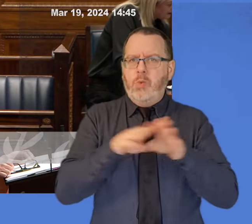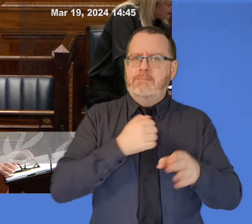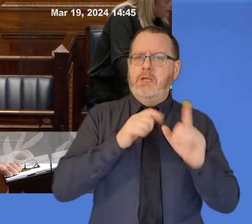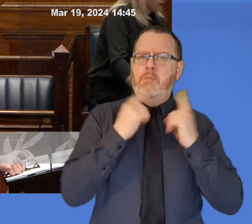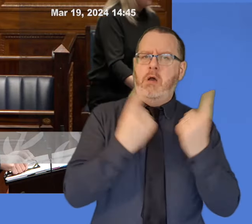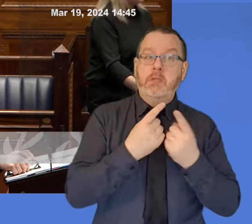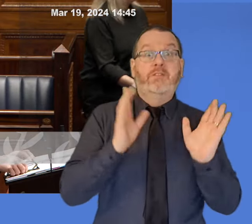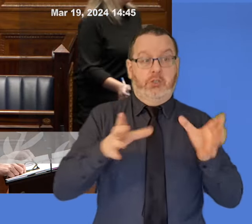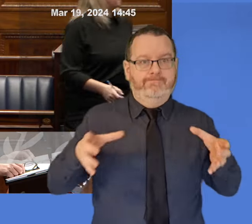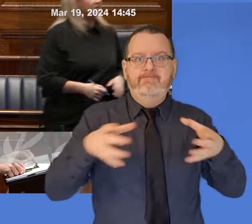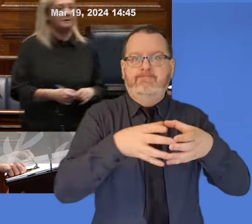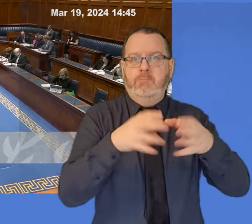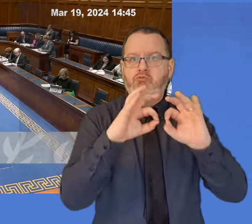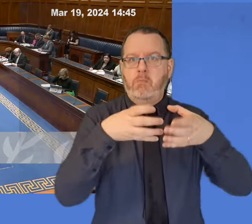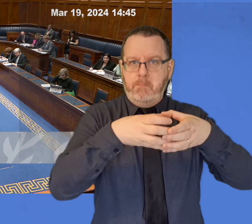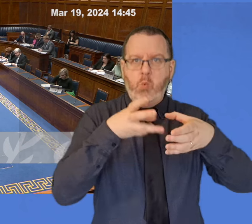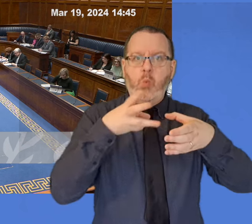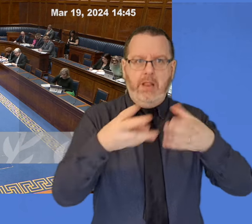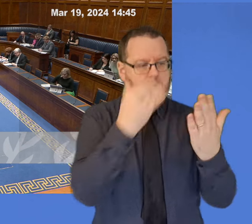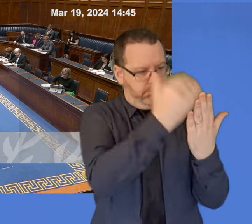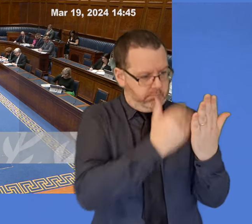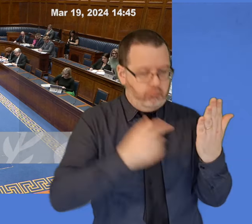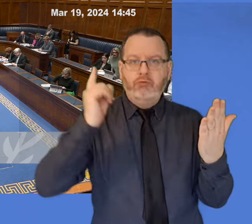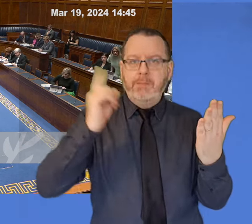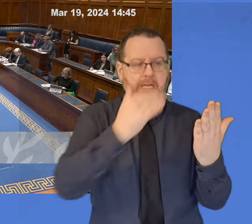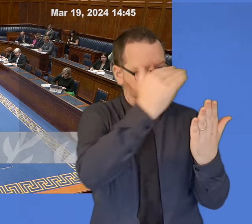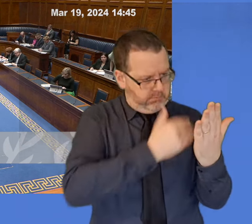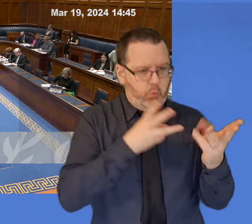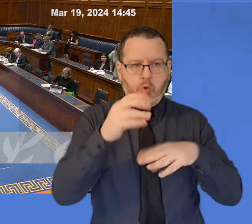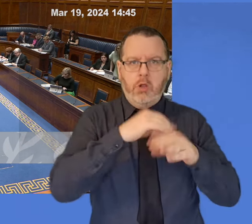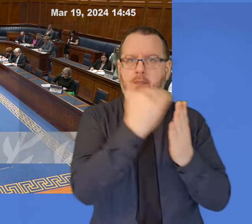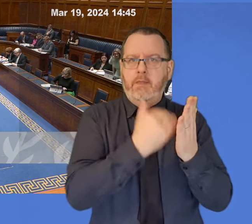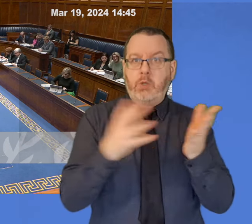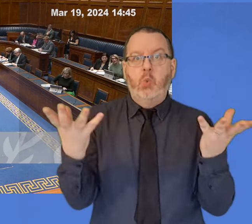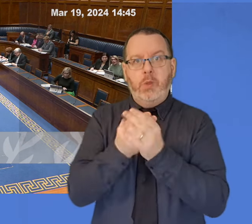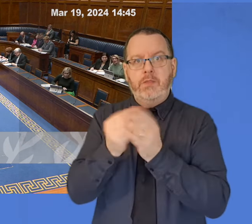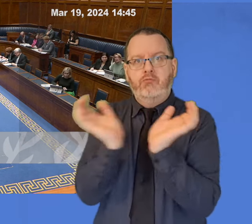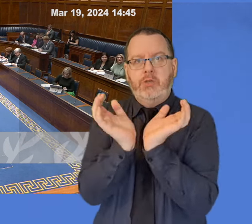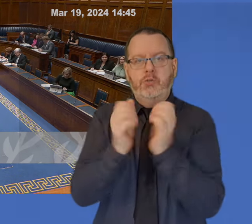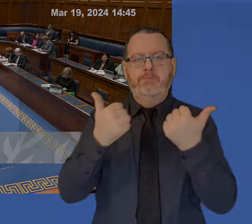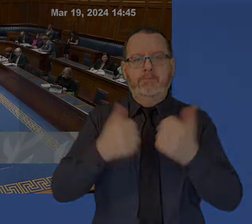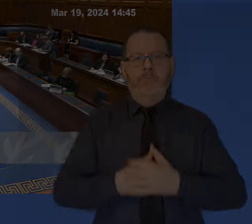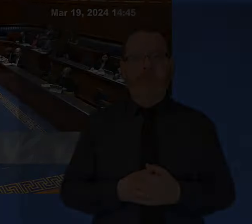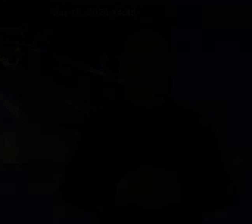to try and bring those recommendations forward. If members take the reins, we'll just change the top desk for commission questions. Thank you.